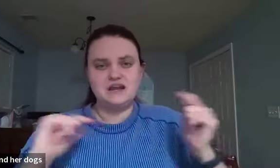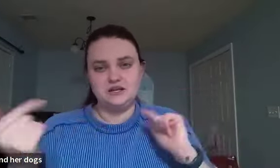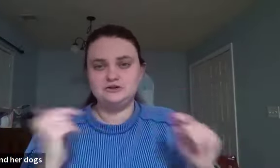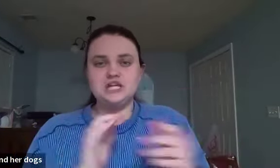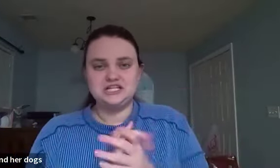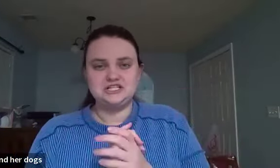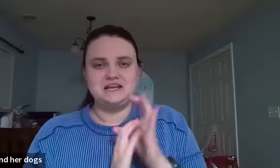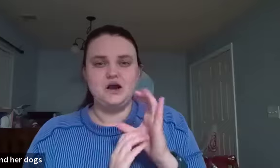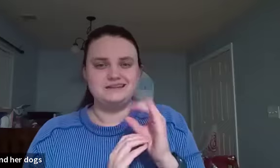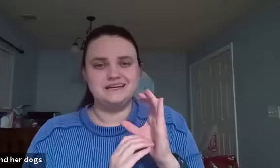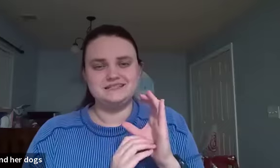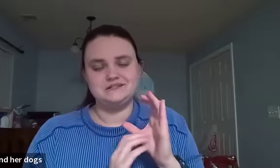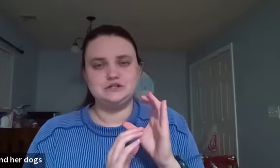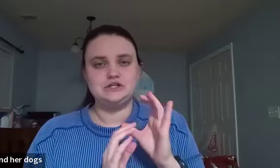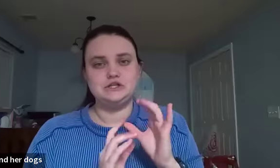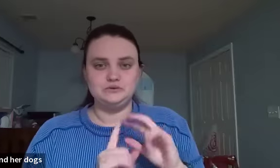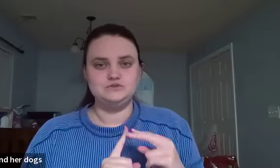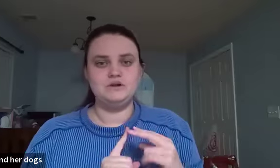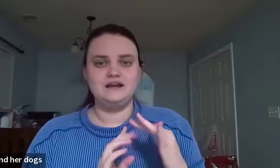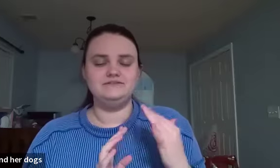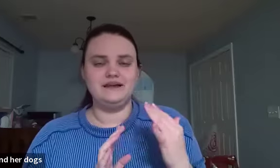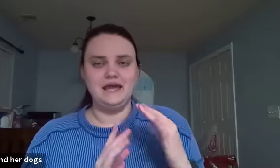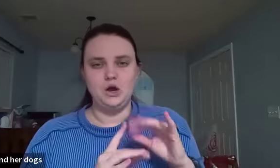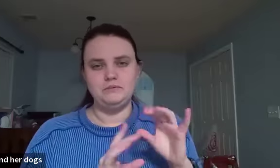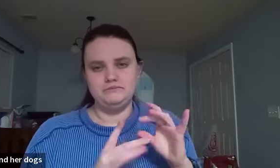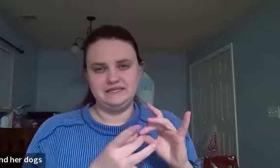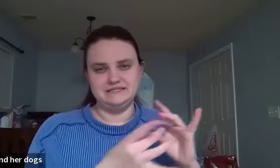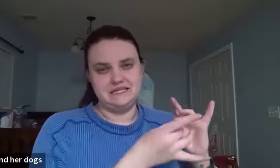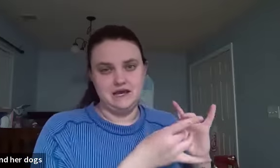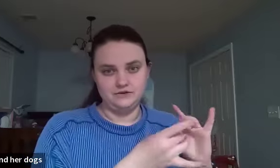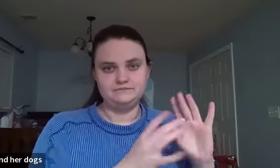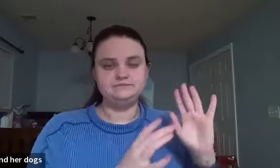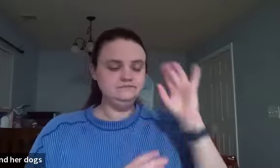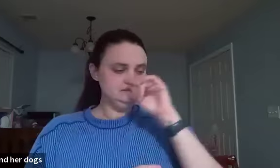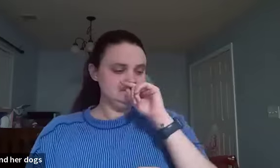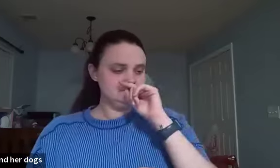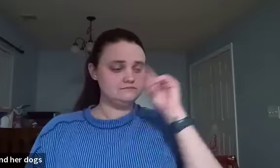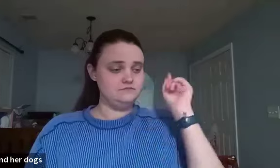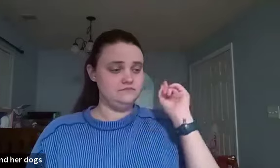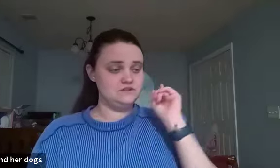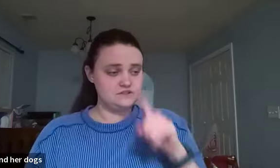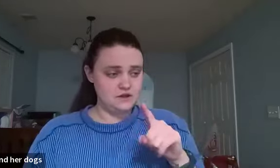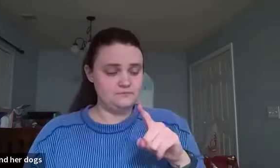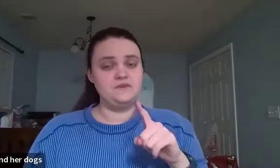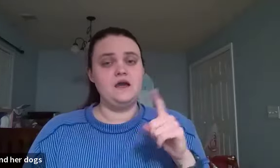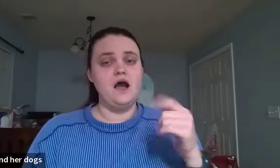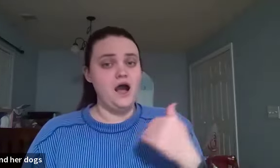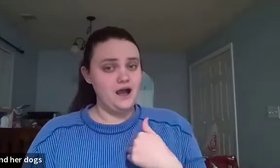kind of interchanges, and context clues will kind of like help piece it together. So